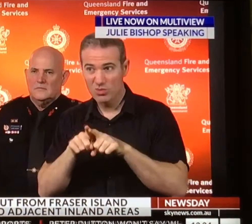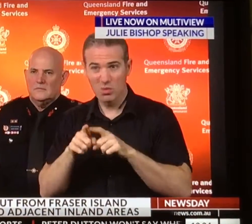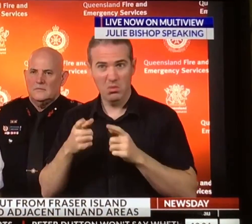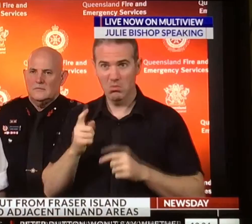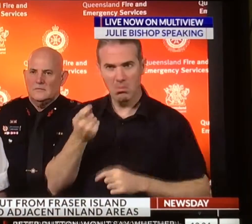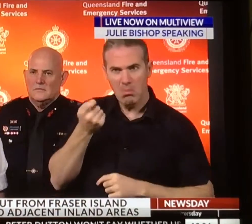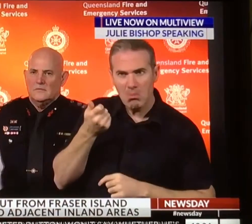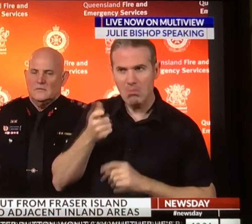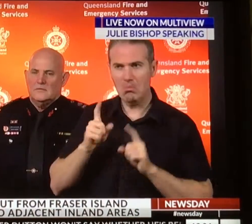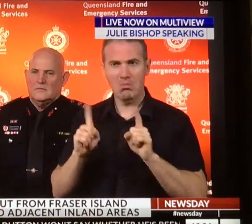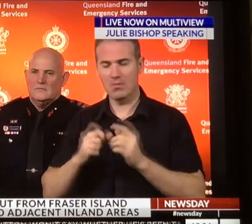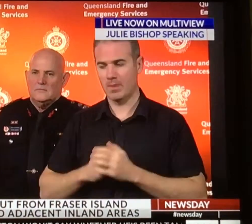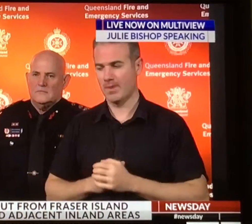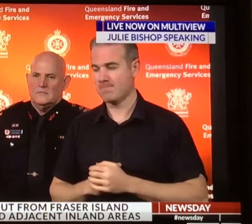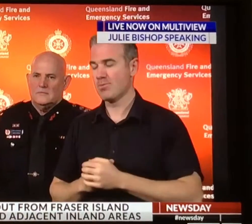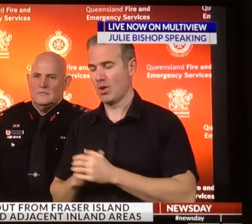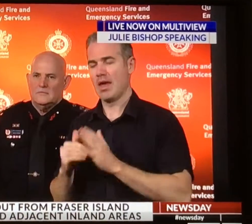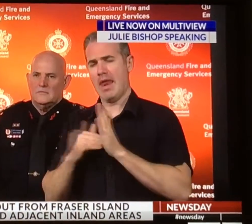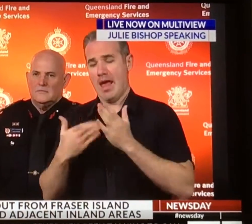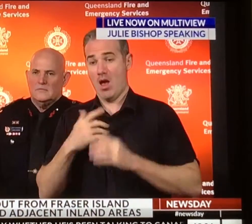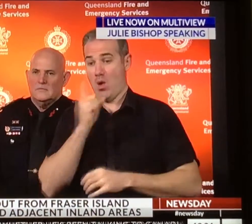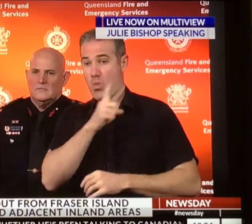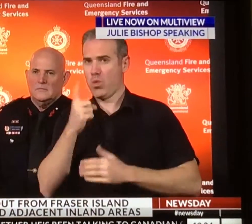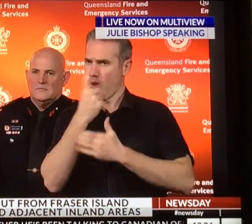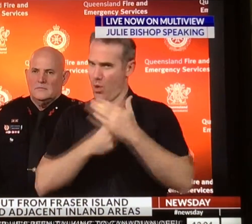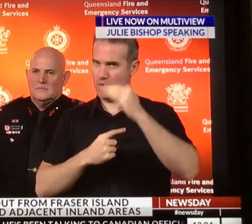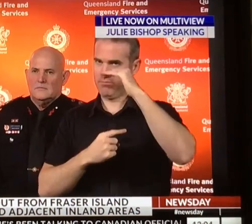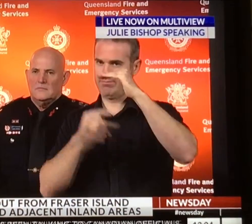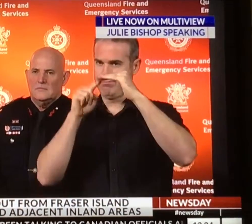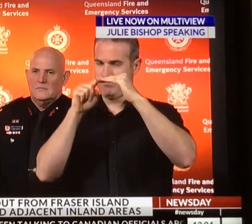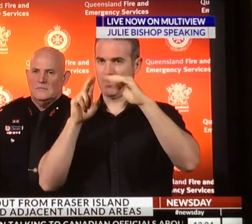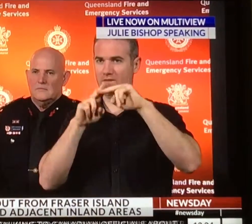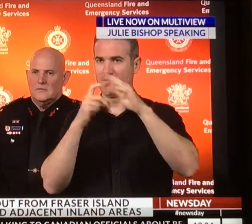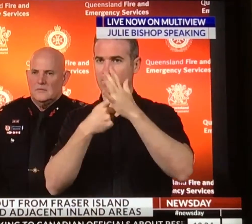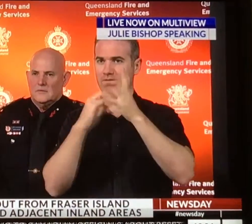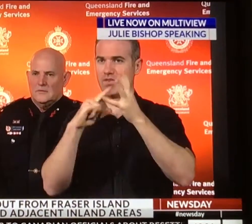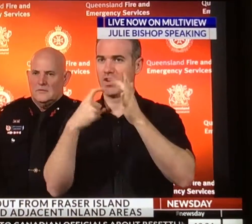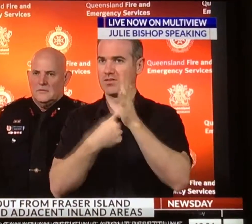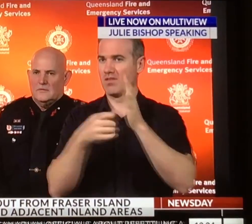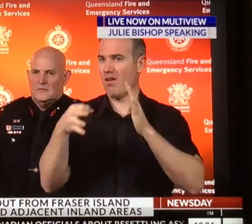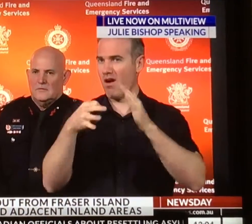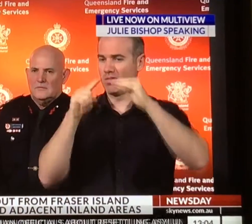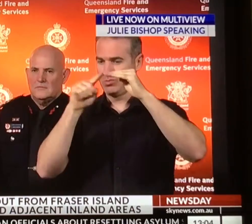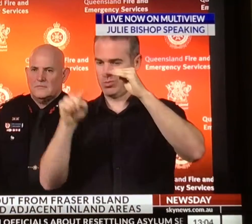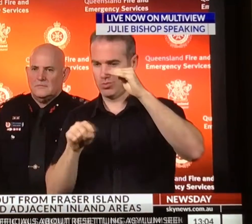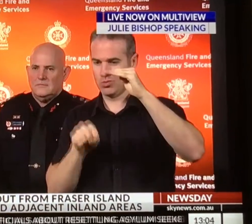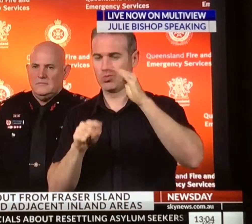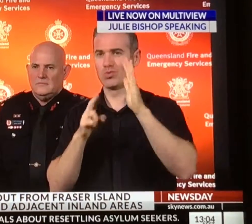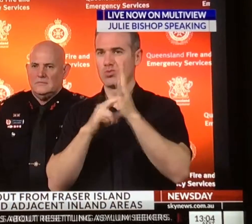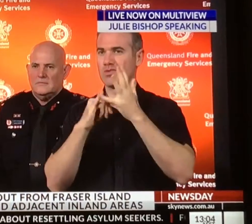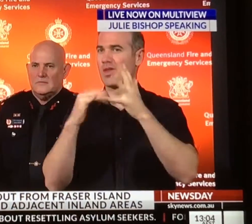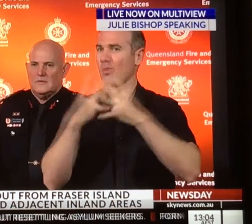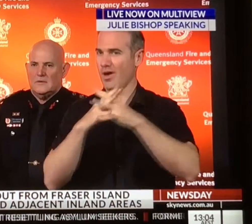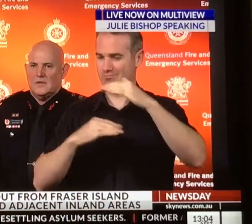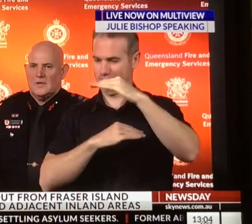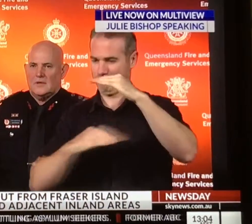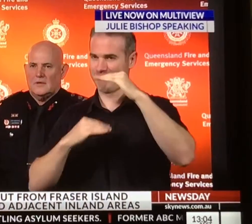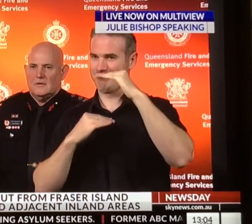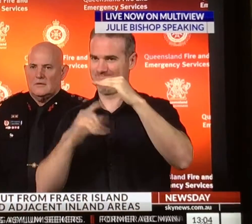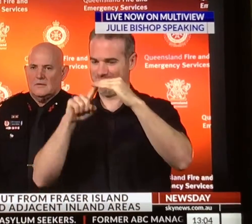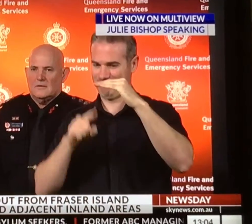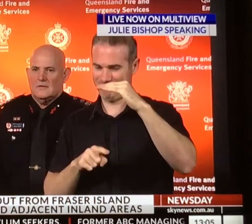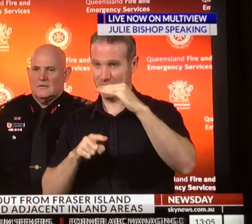So we're currently warning for the areas around southeast Queensland, from Fraser Island down to the New South Wales border. But as I mentioned before, we are expecting that showers and storms across our